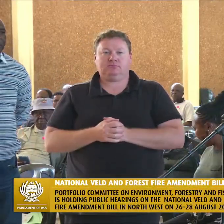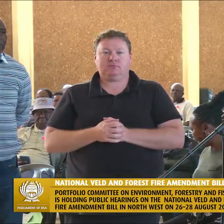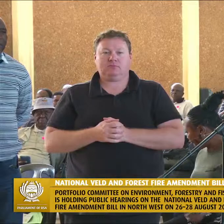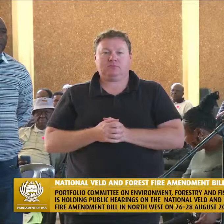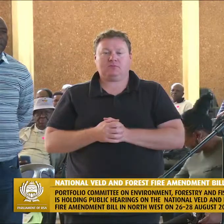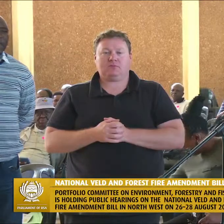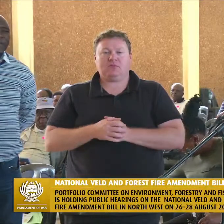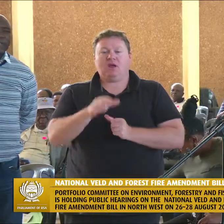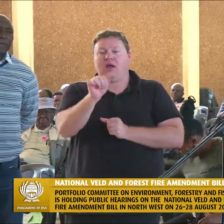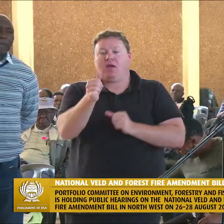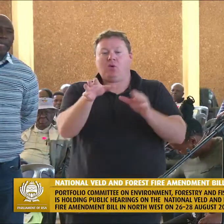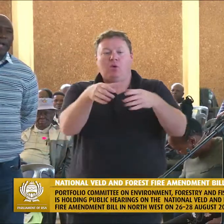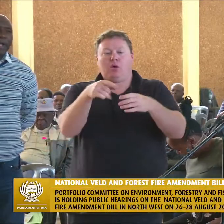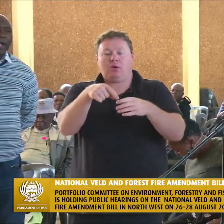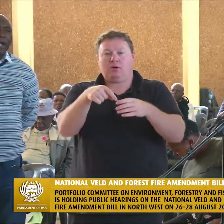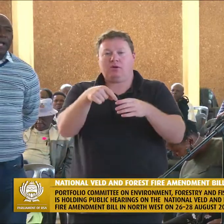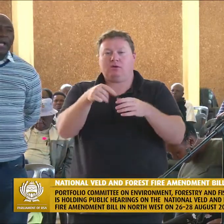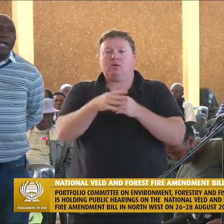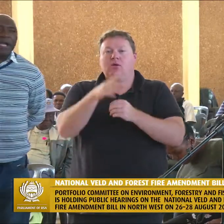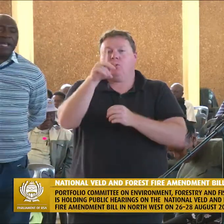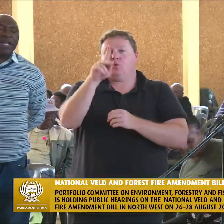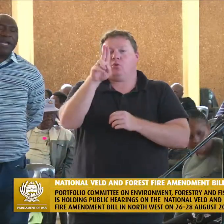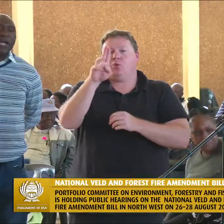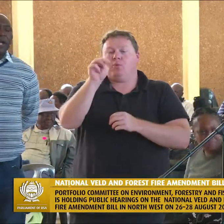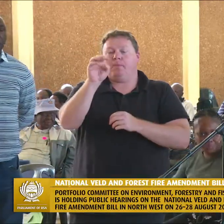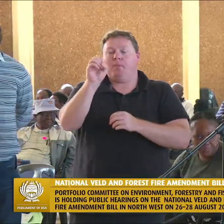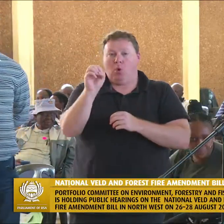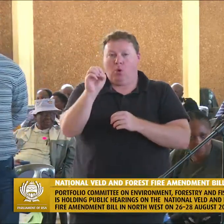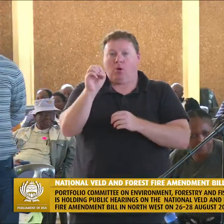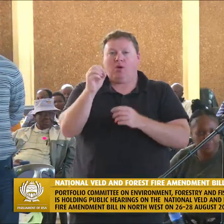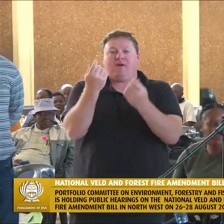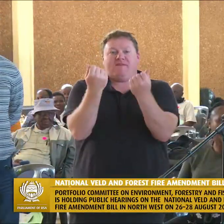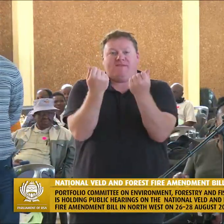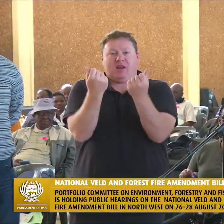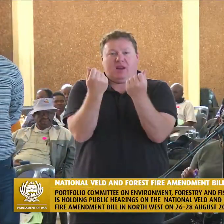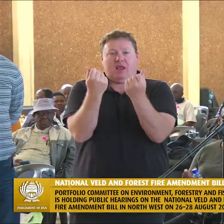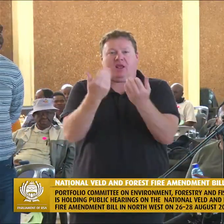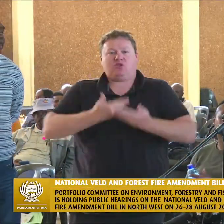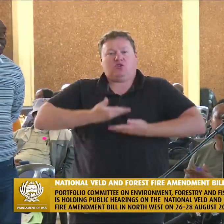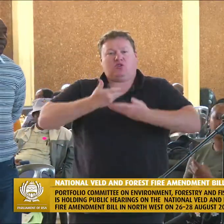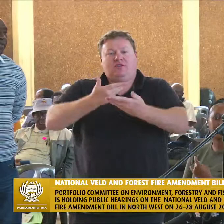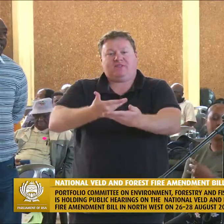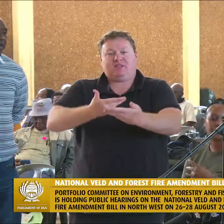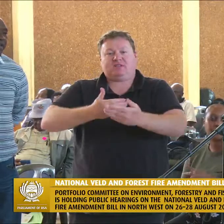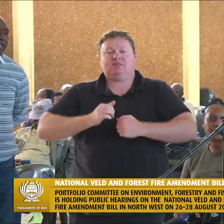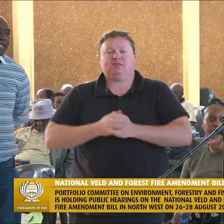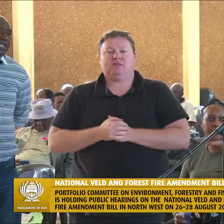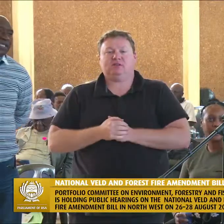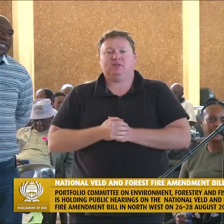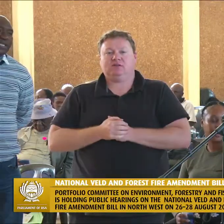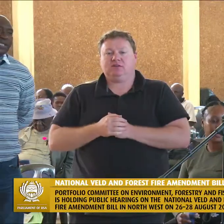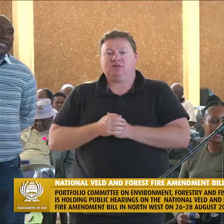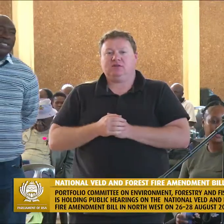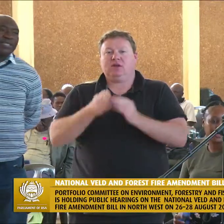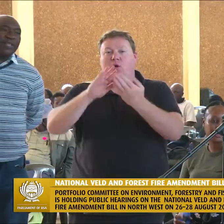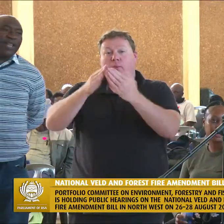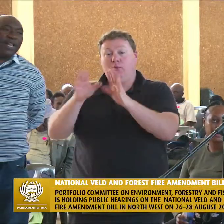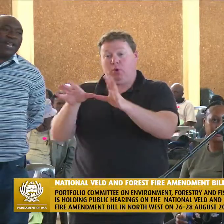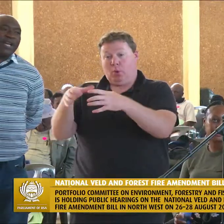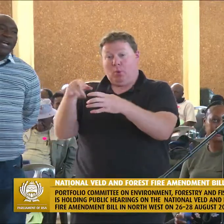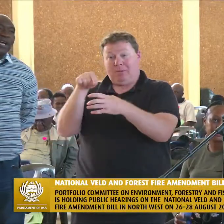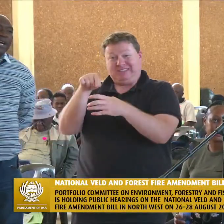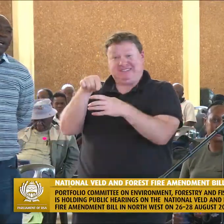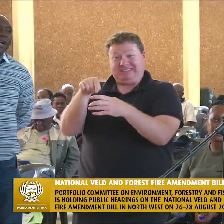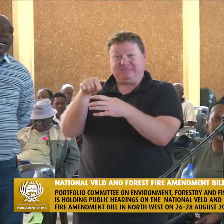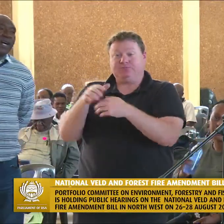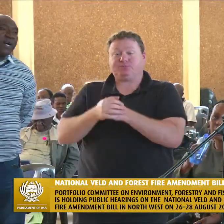another entity is called financial services financial services from the civil society space